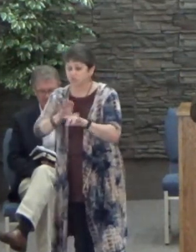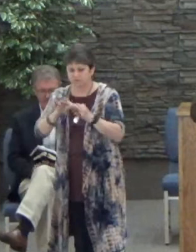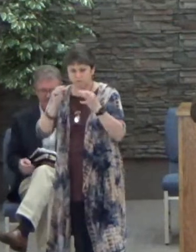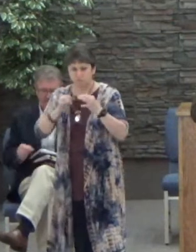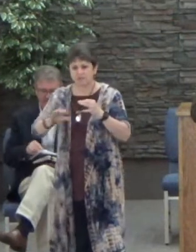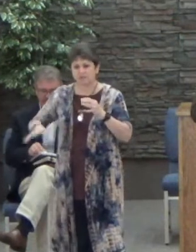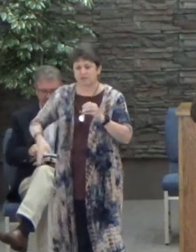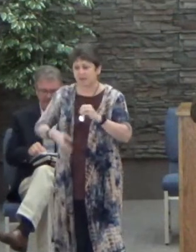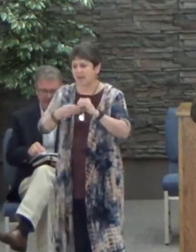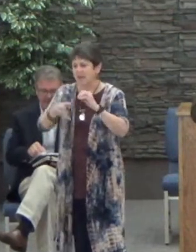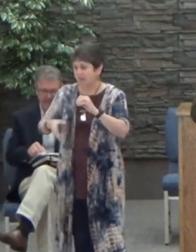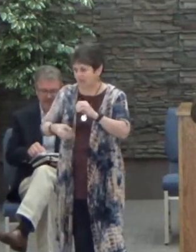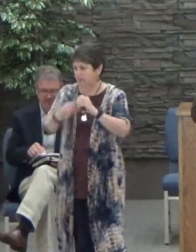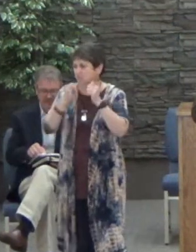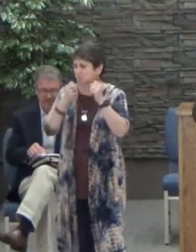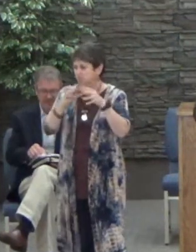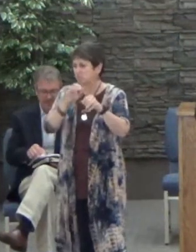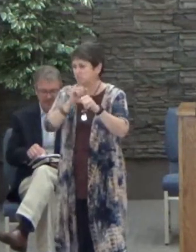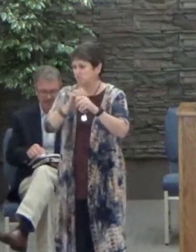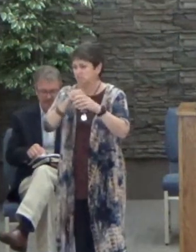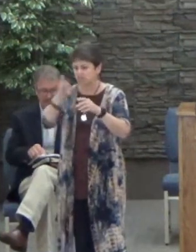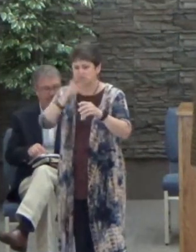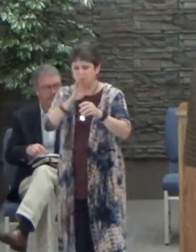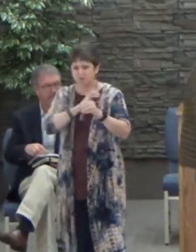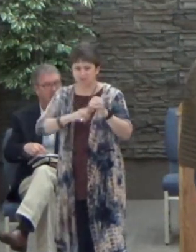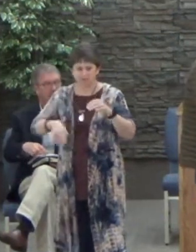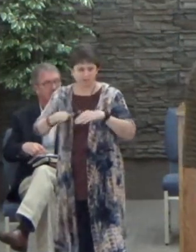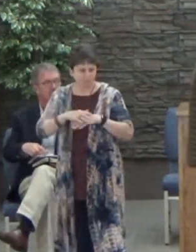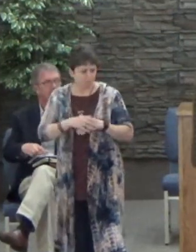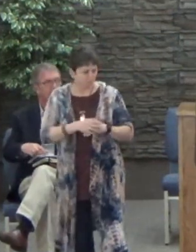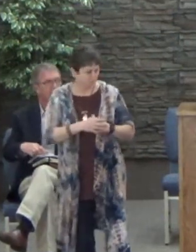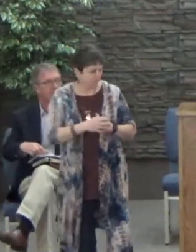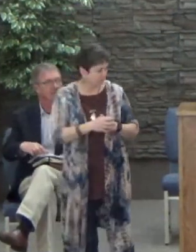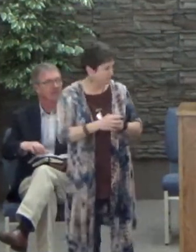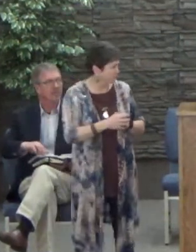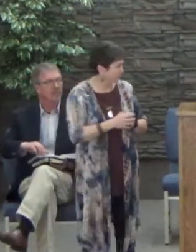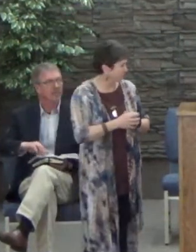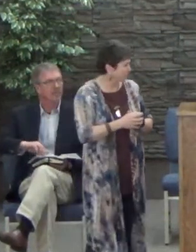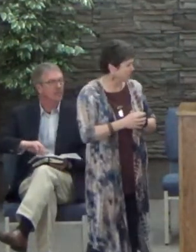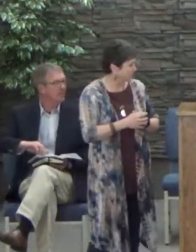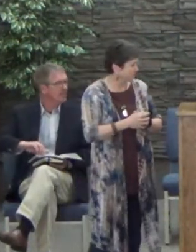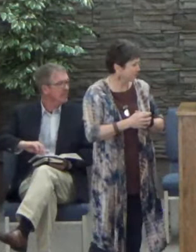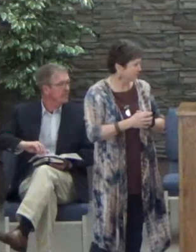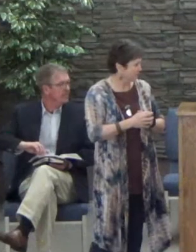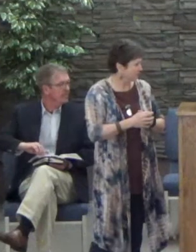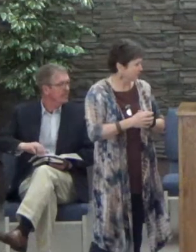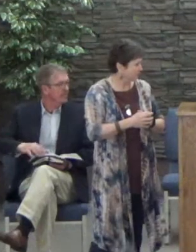many souls to the kingdom of God. Invitation.